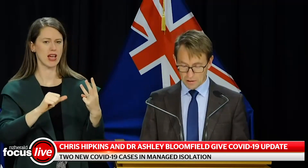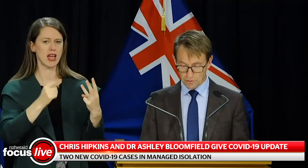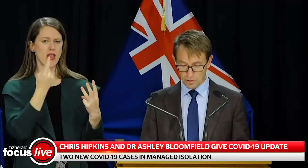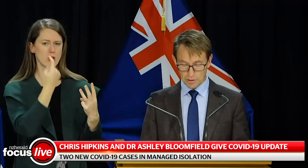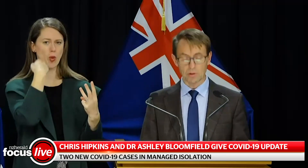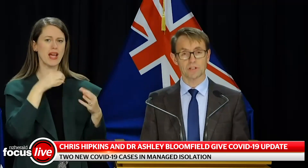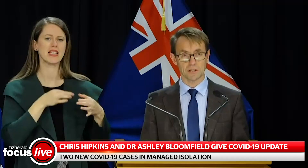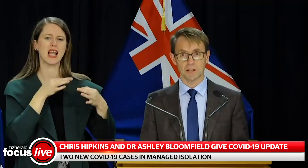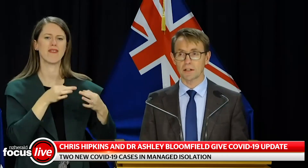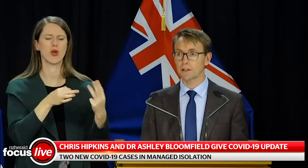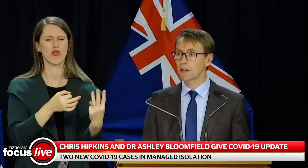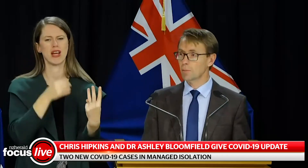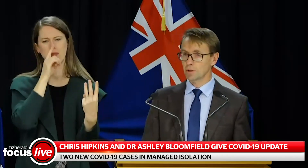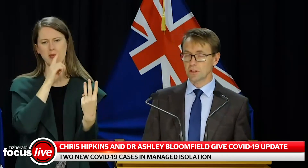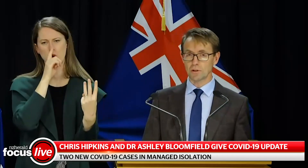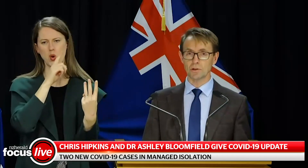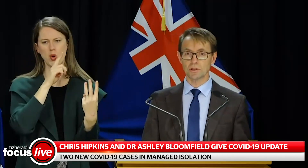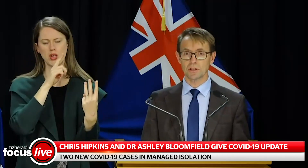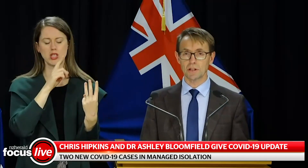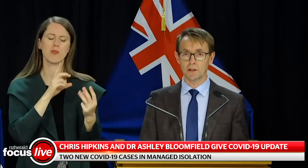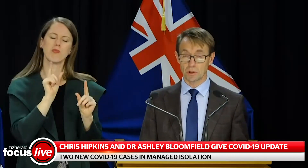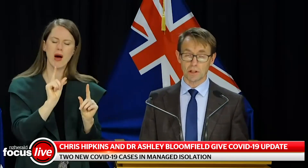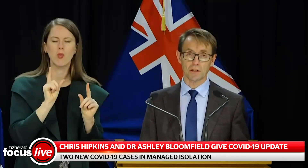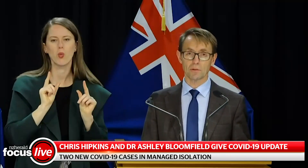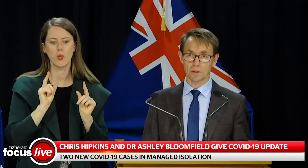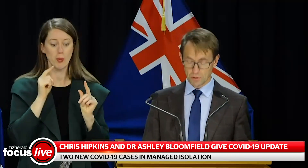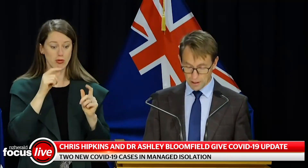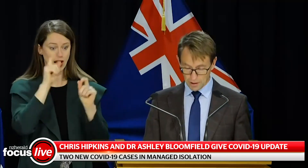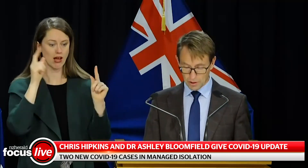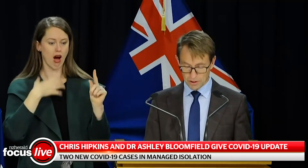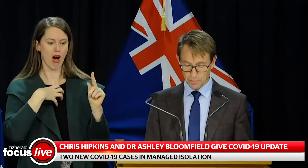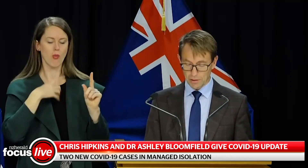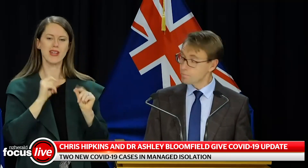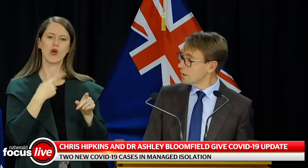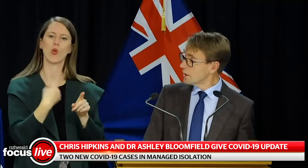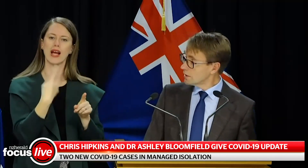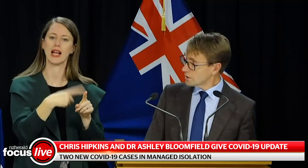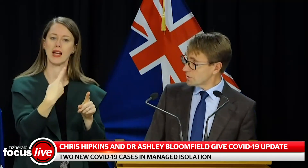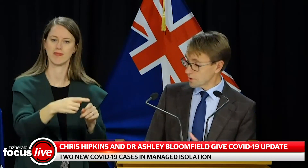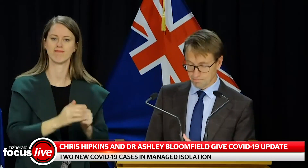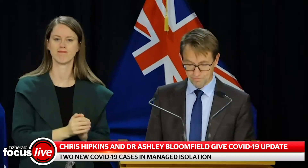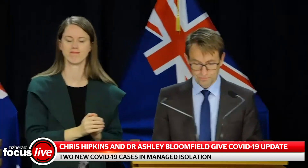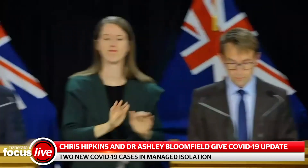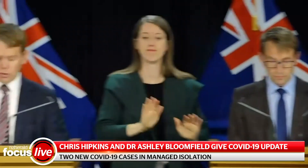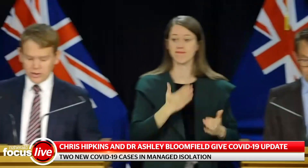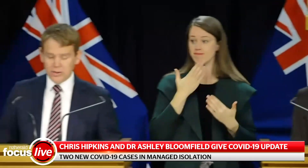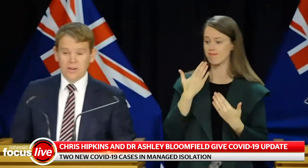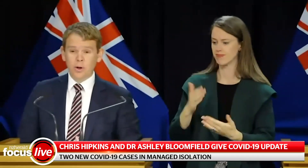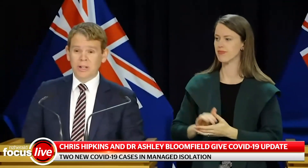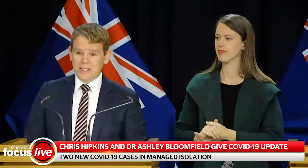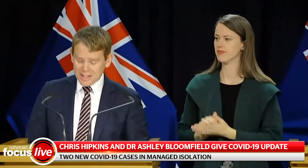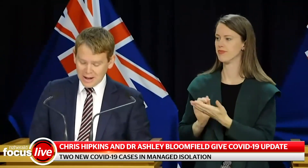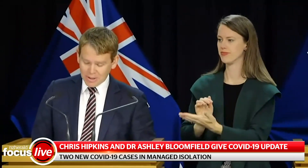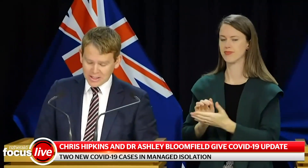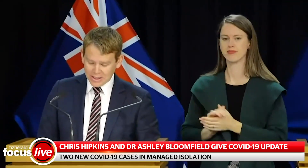been delayed for 3 people. It was undertaken, processed urgently, and the results back by 6 p.m. Thanks, Minister. Thank you. I was